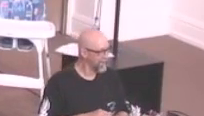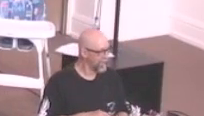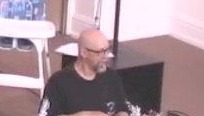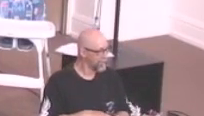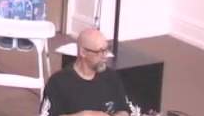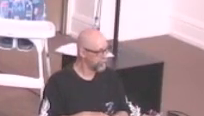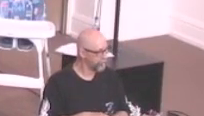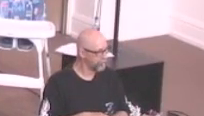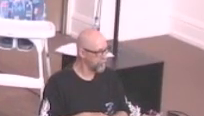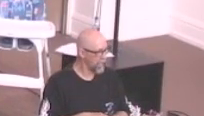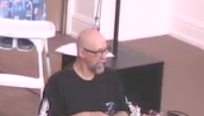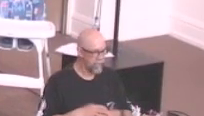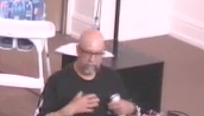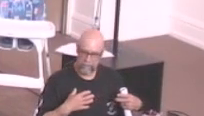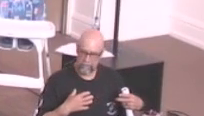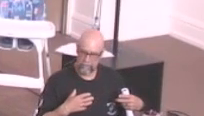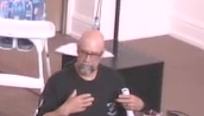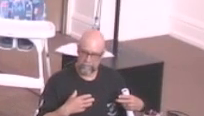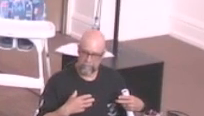And